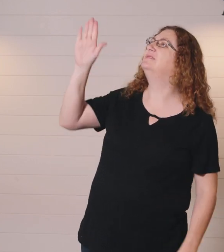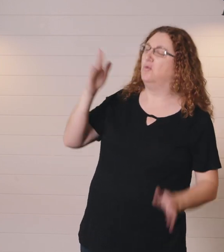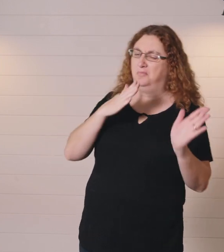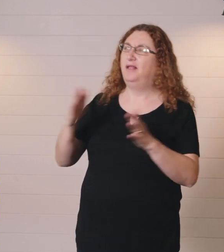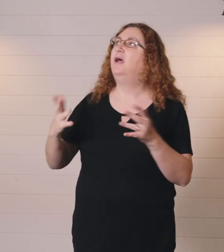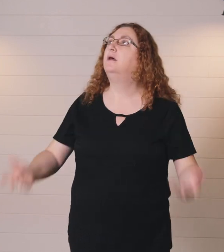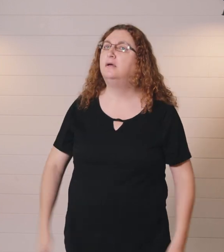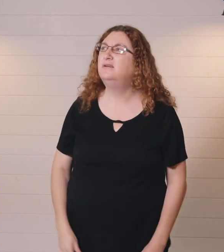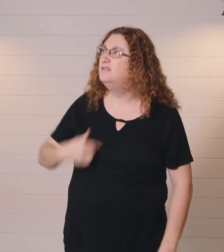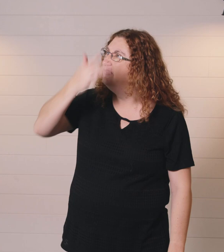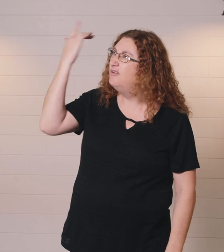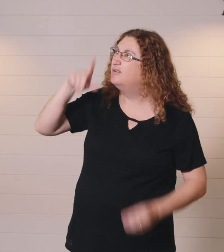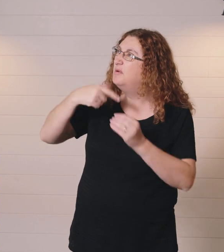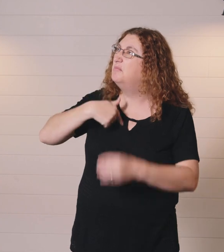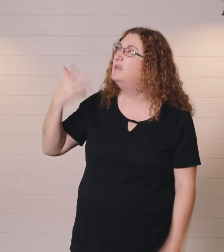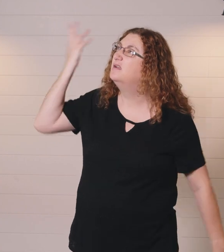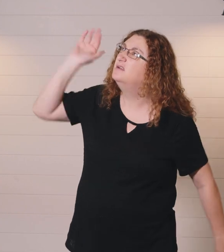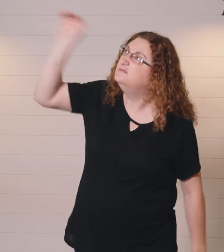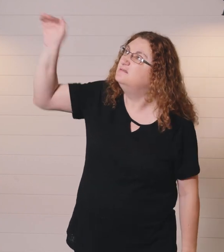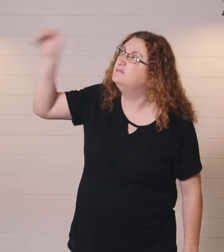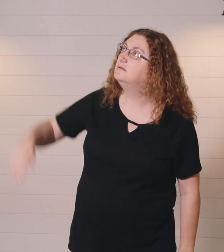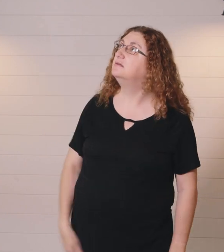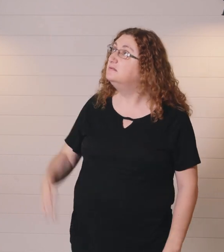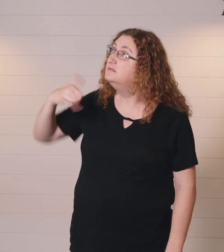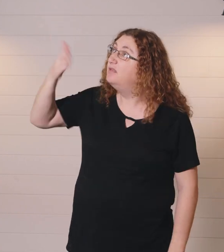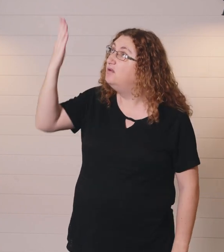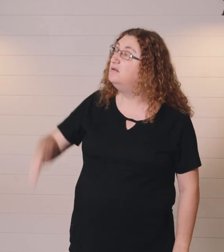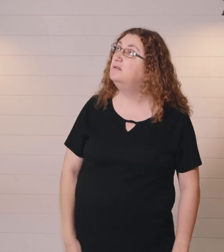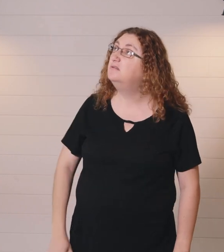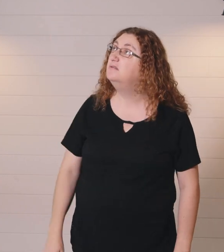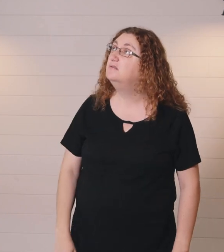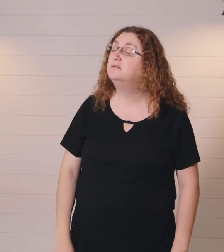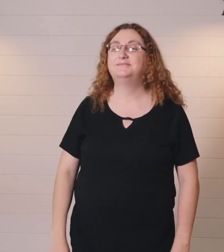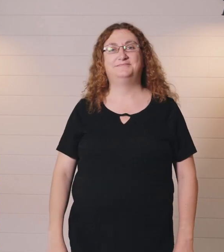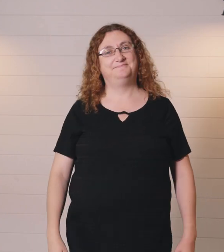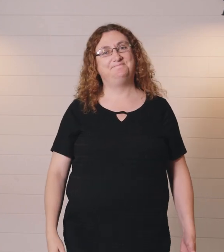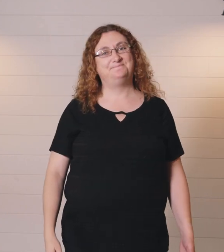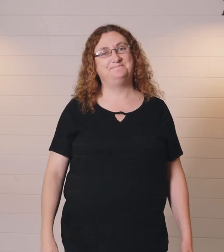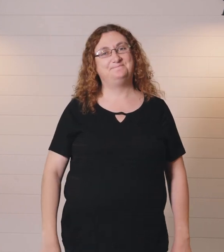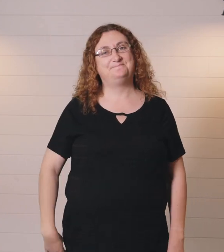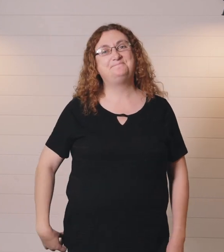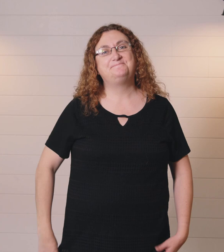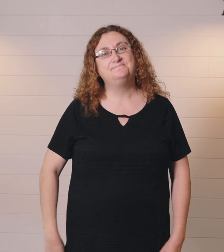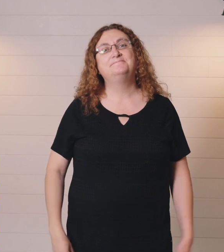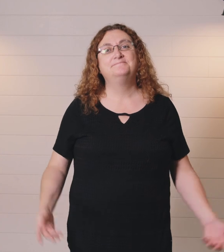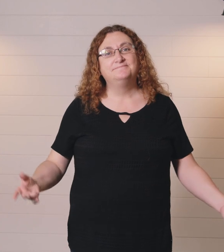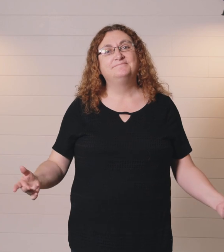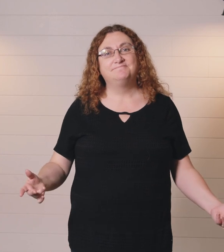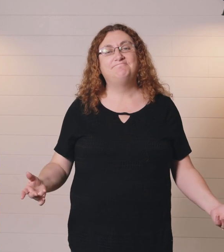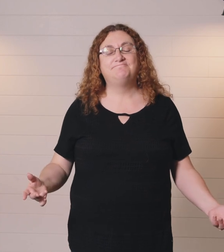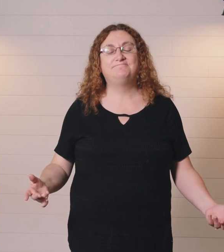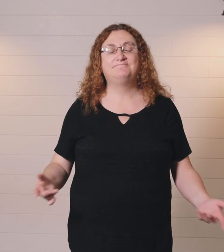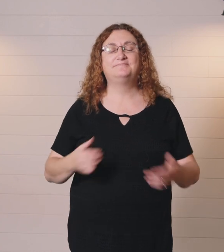your providence. Have you forgotten me? Are you still there?" And at times like those, we lean into